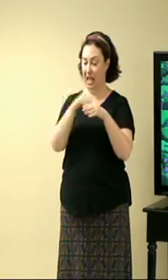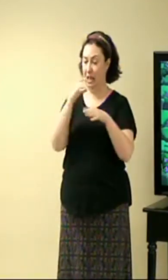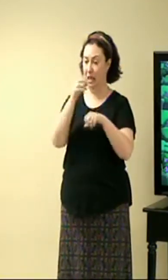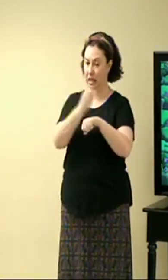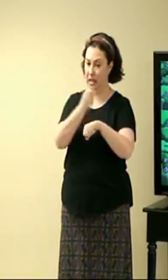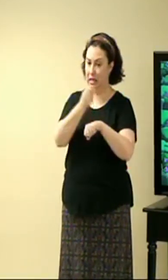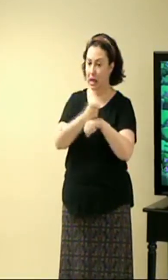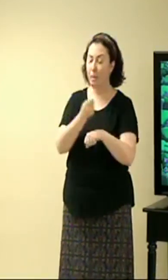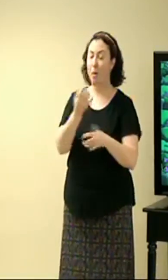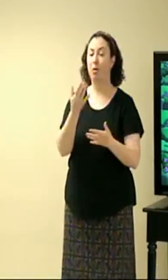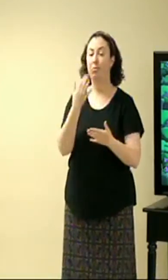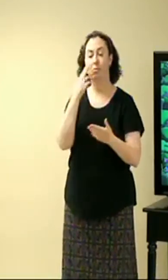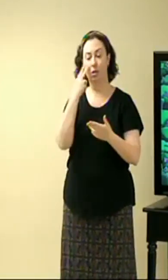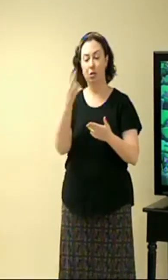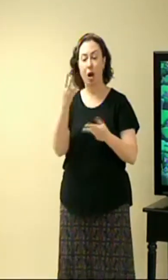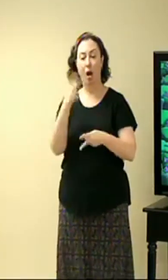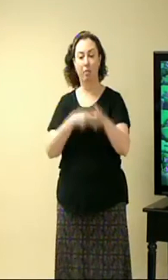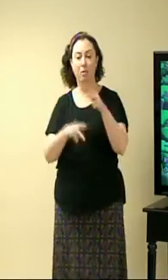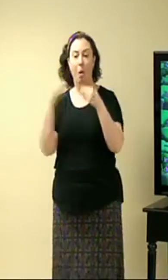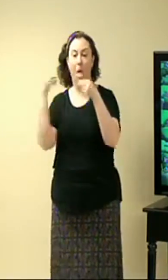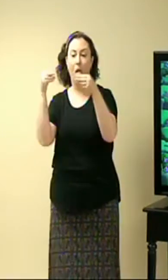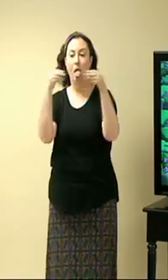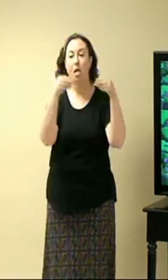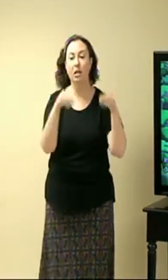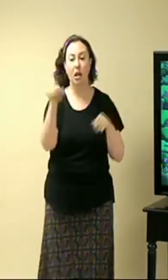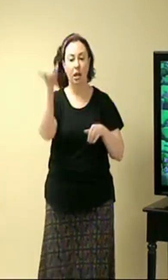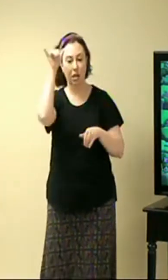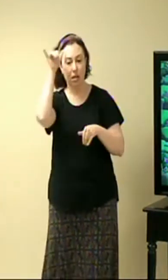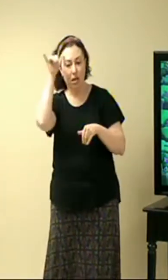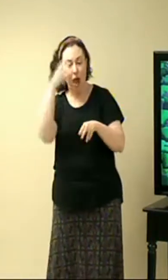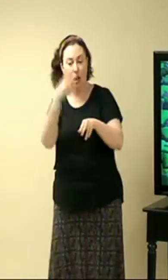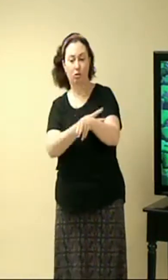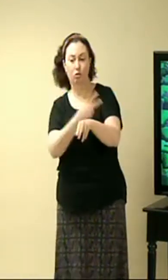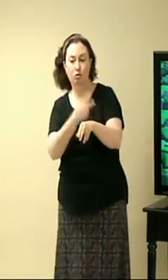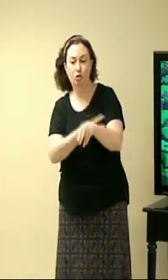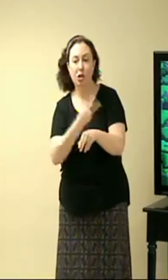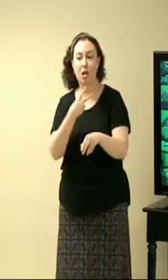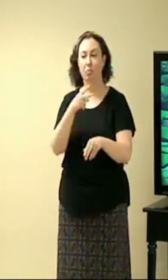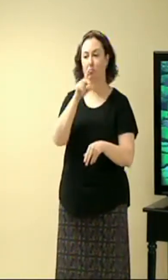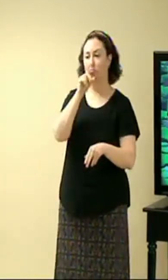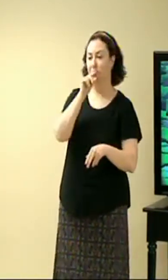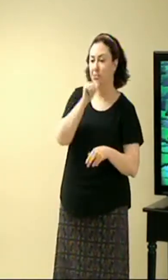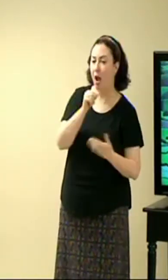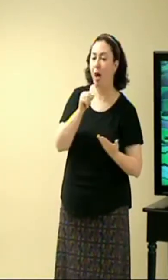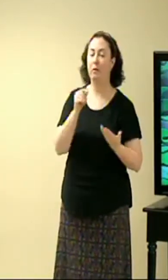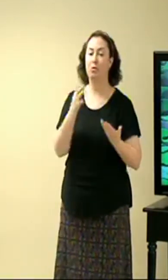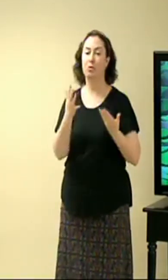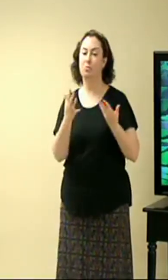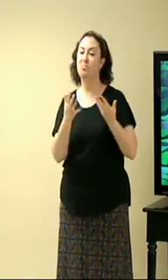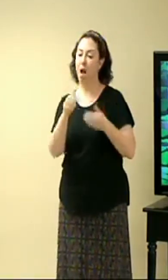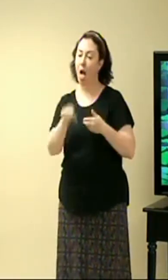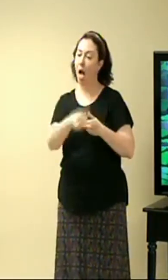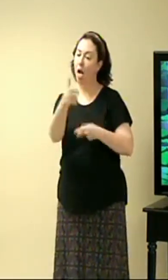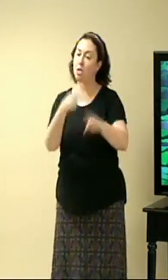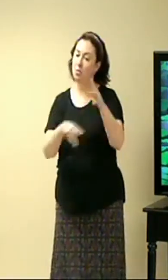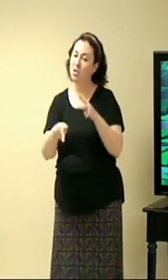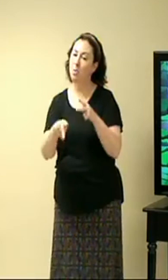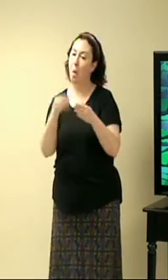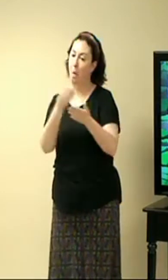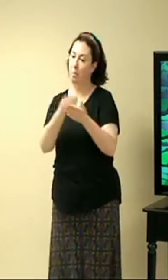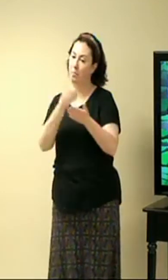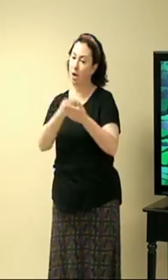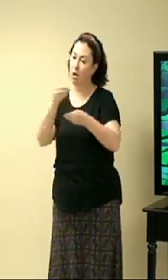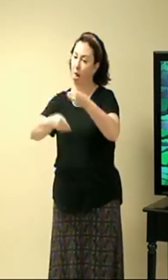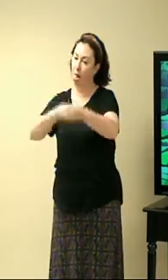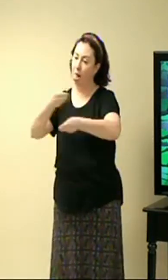doves, and others sitting at tables exchanging money. Okay, I want to stop there because I want you to understand what the Passover is. Now,